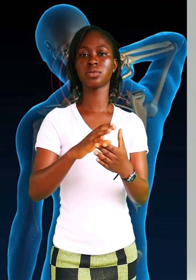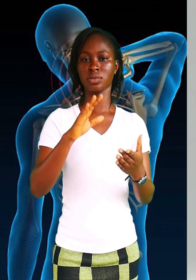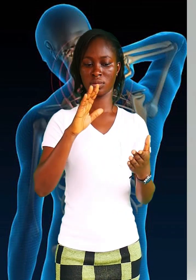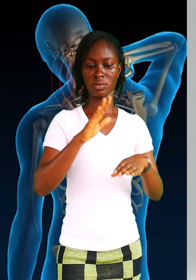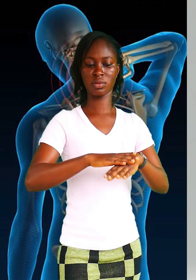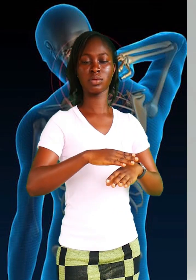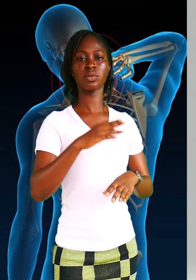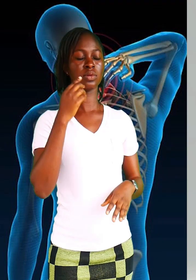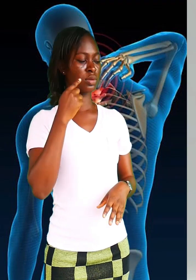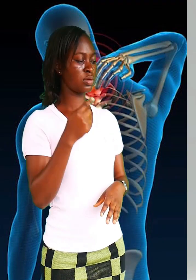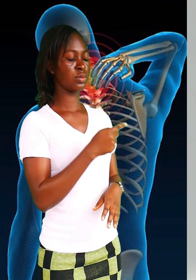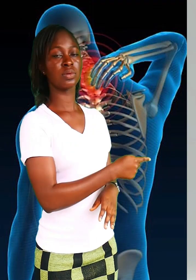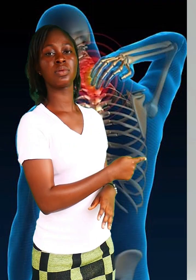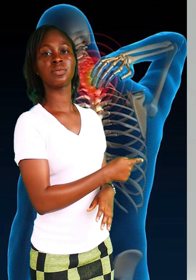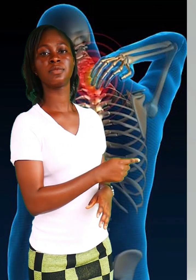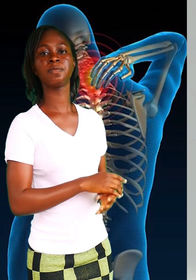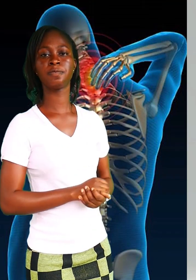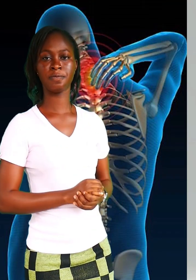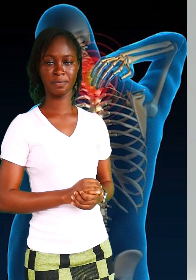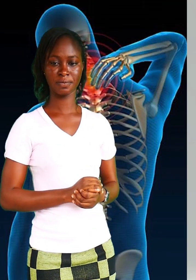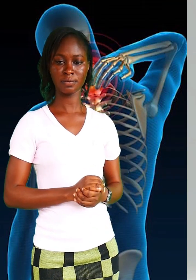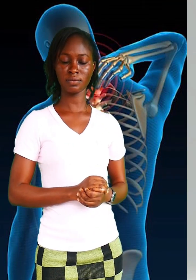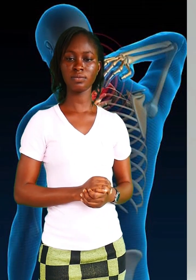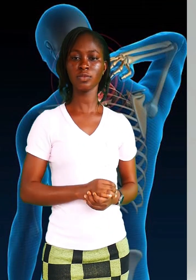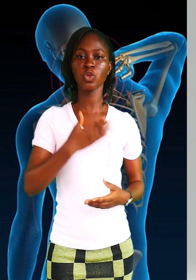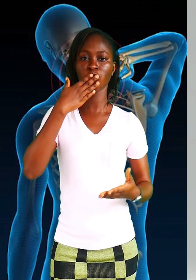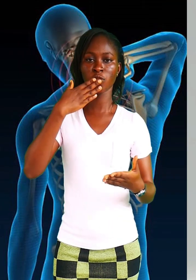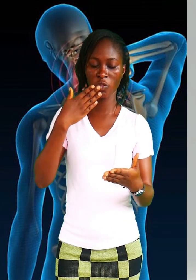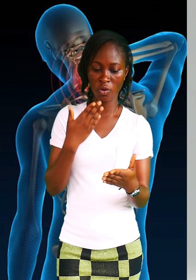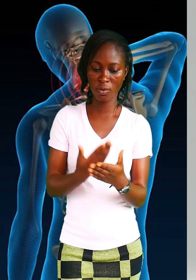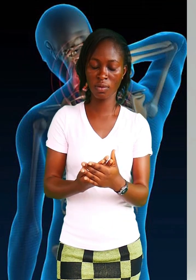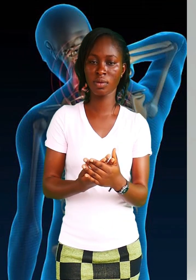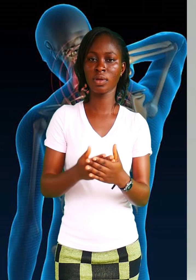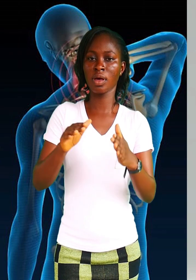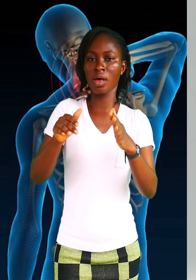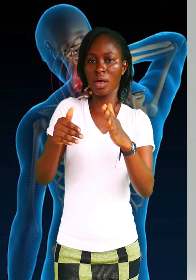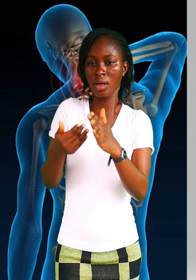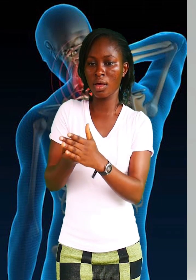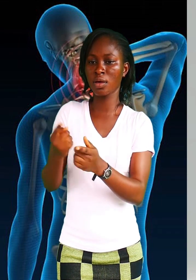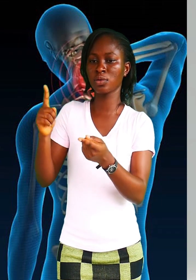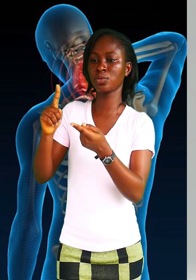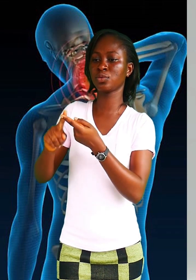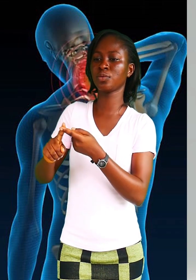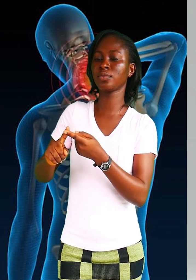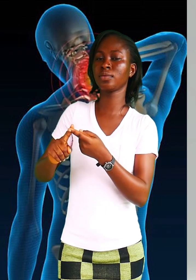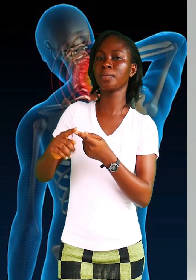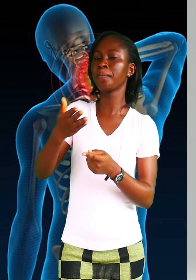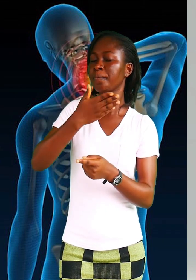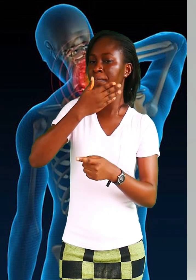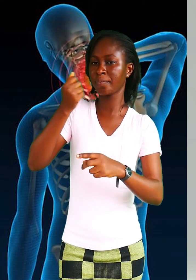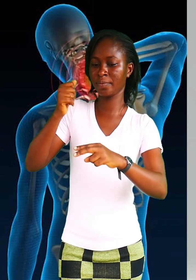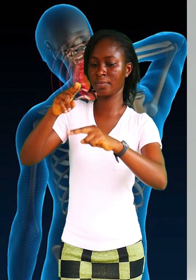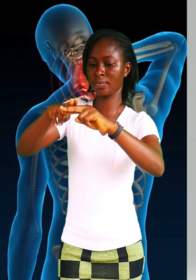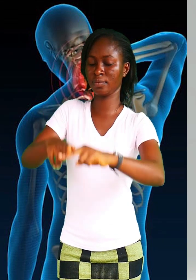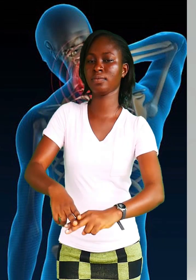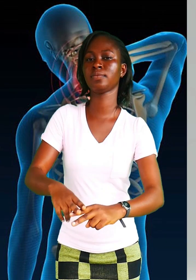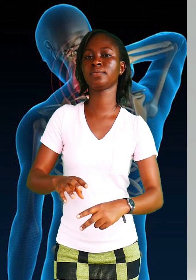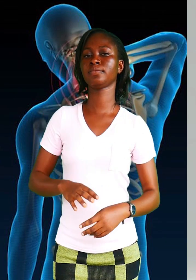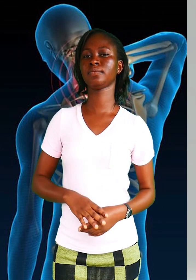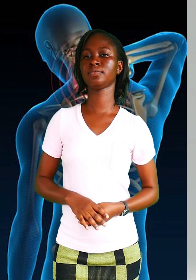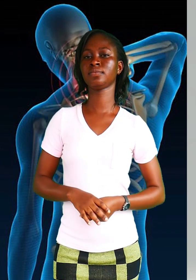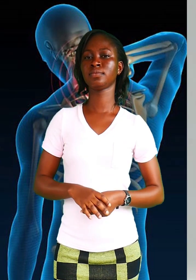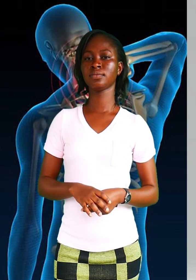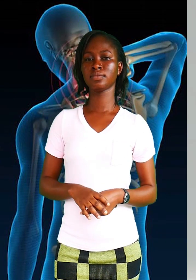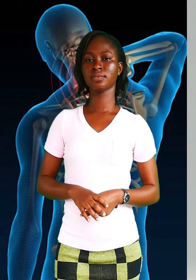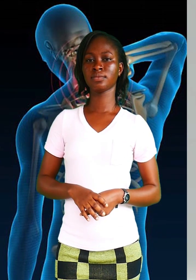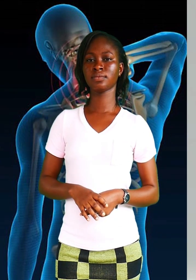eye ni atenase a enye me kire wa atenase a eye atenase a eye no wo be se tem